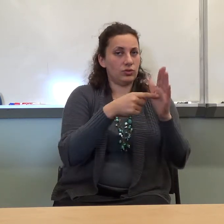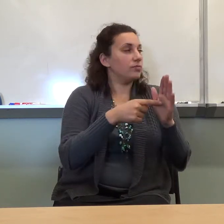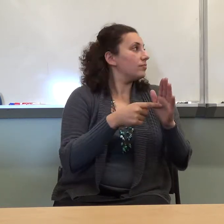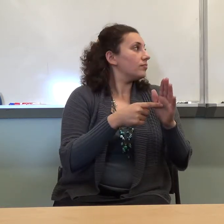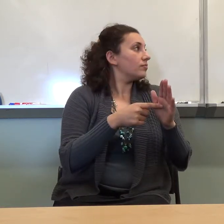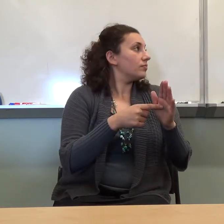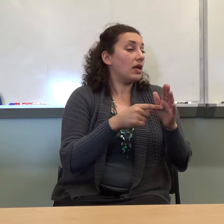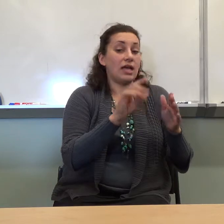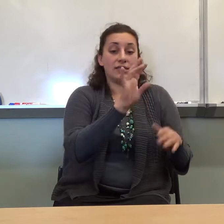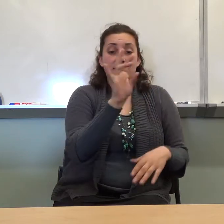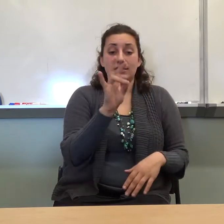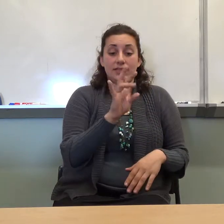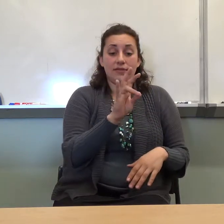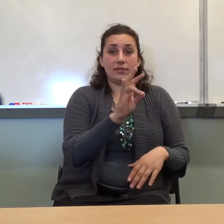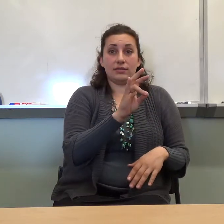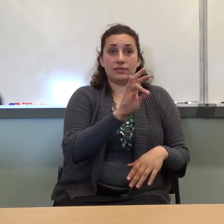gets divided into the 4.